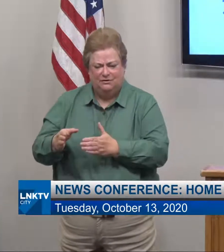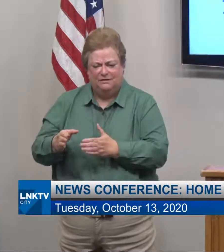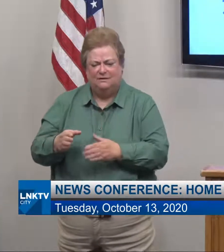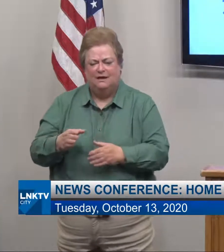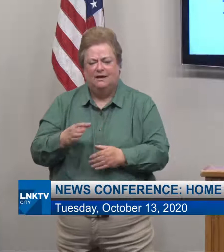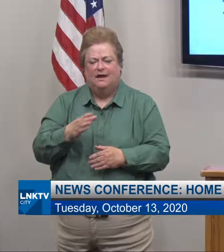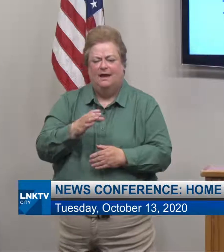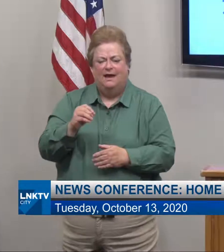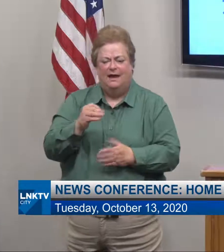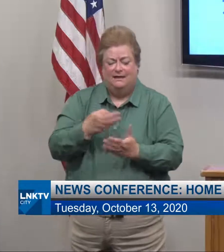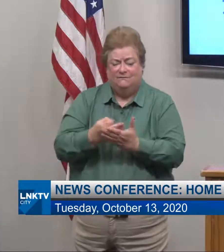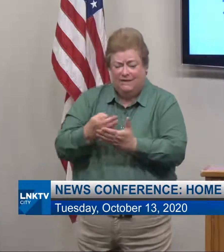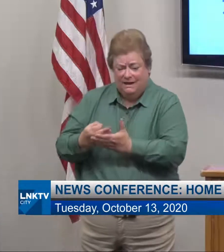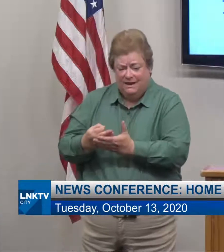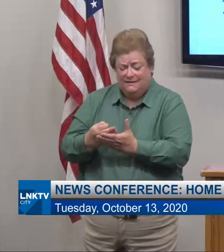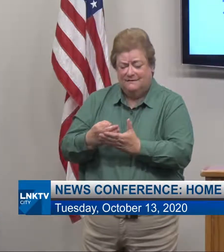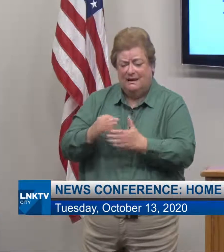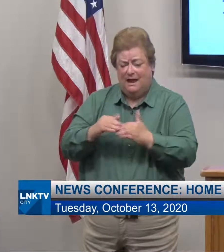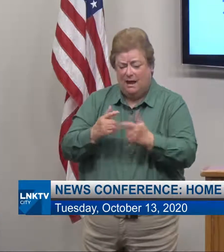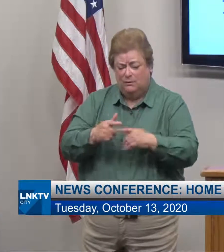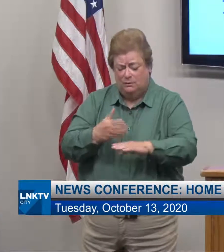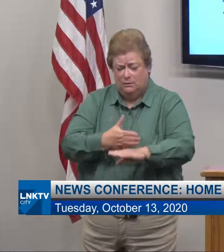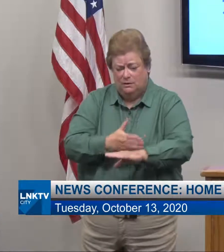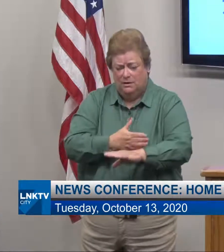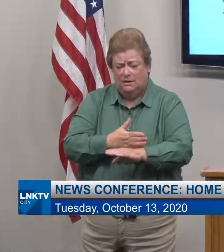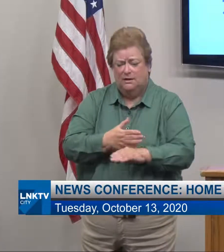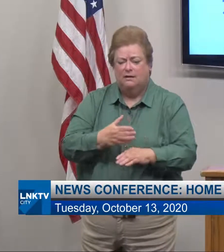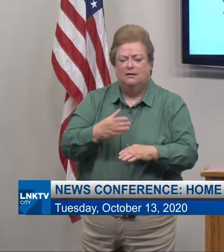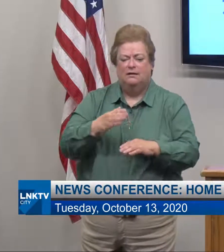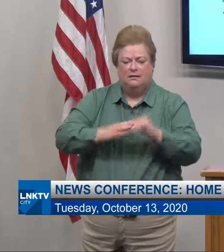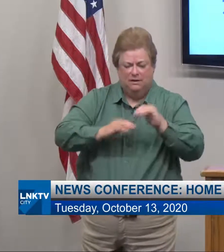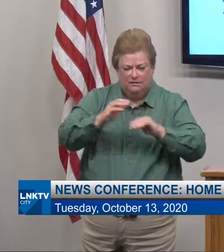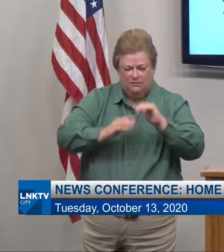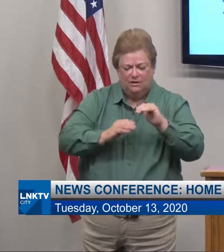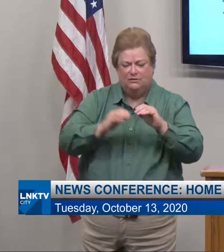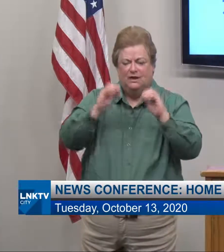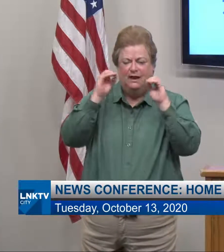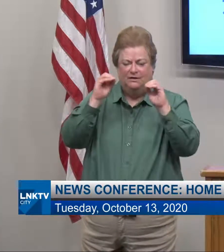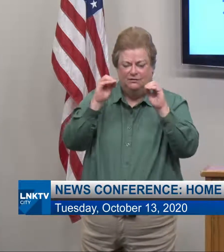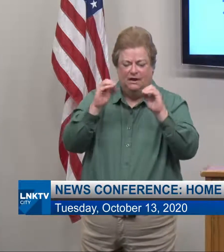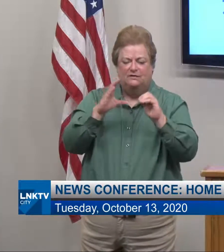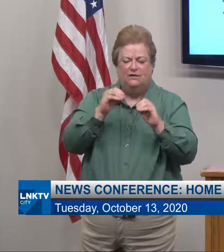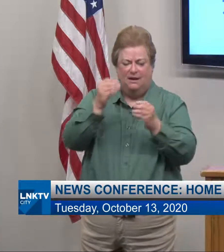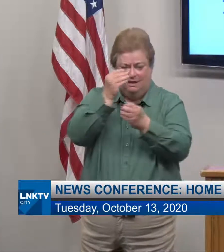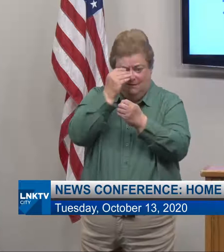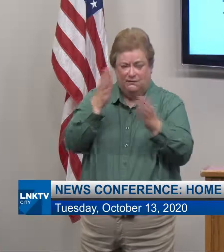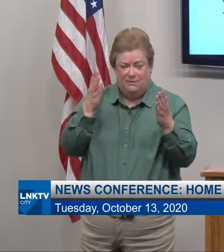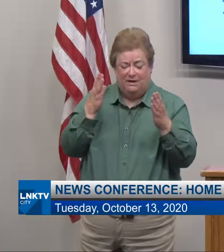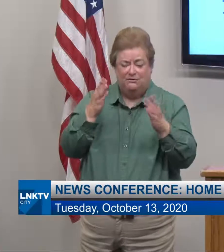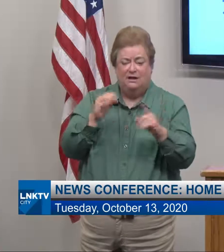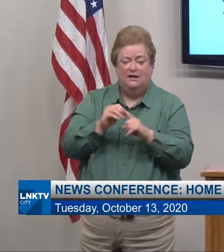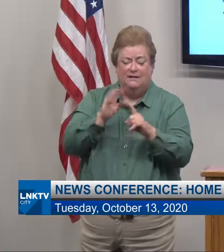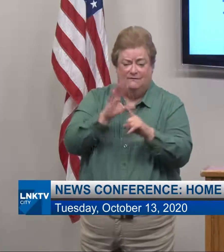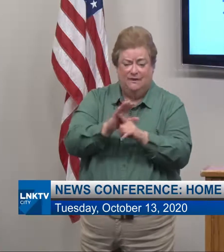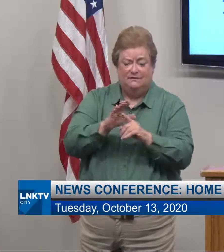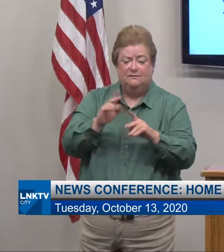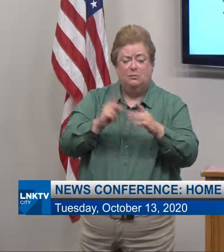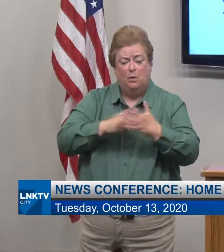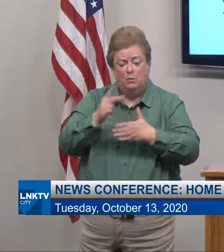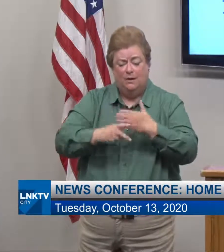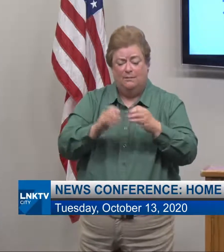of the interventions, relocation when needed, construction, education, and information effects and program